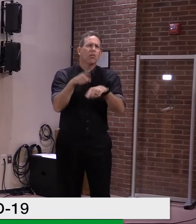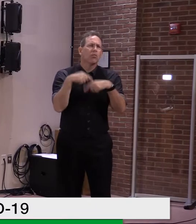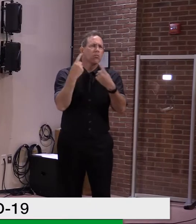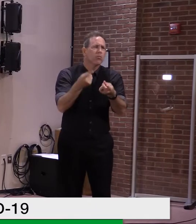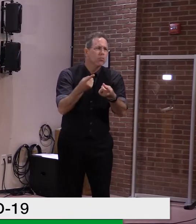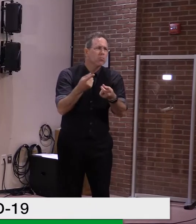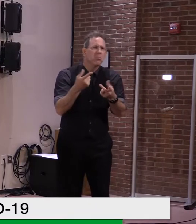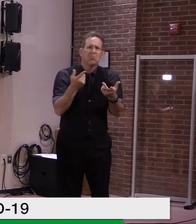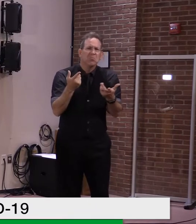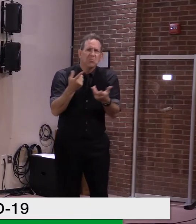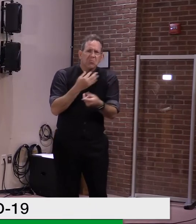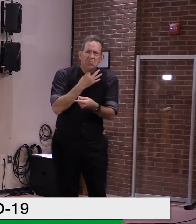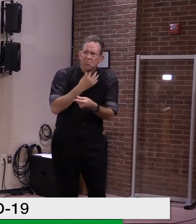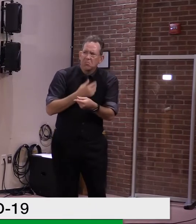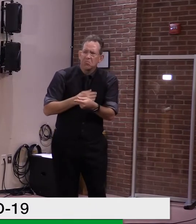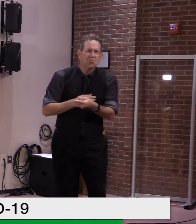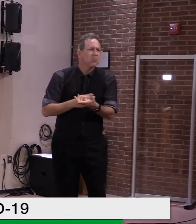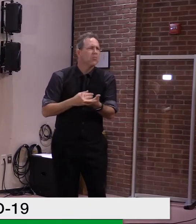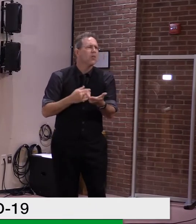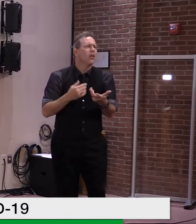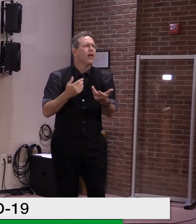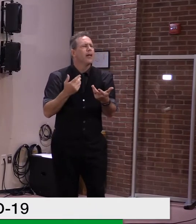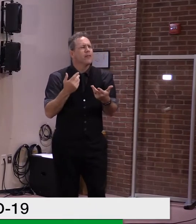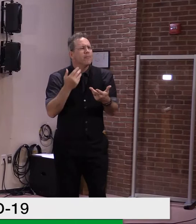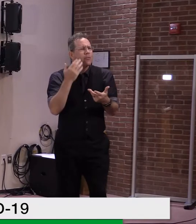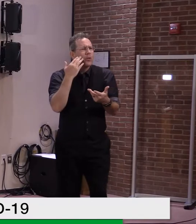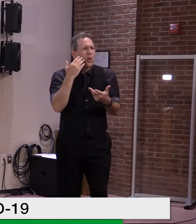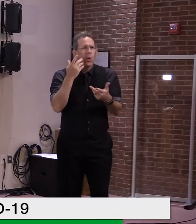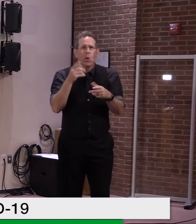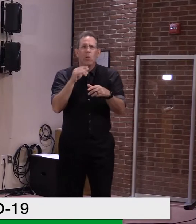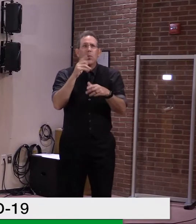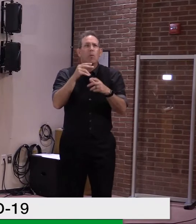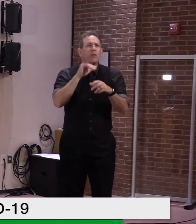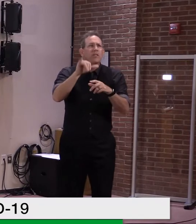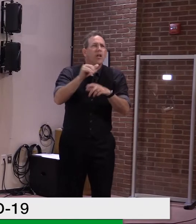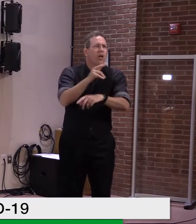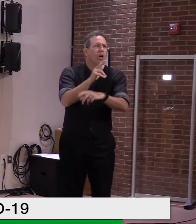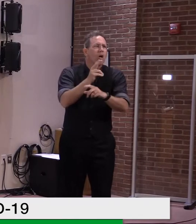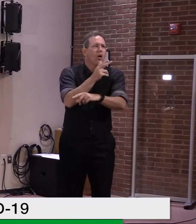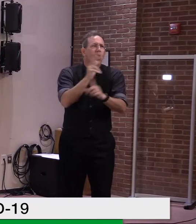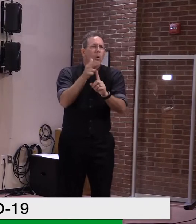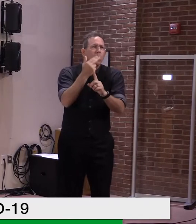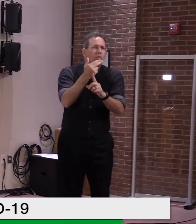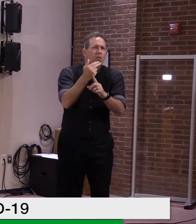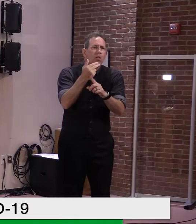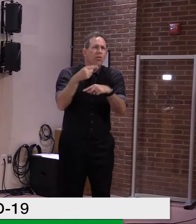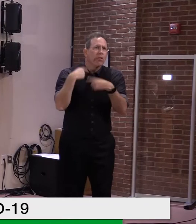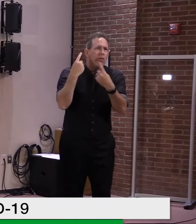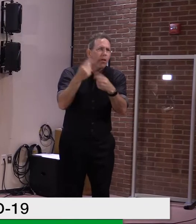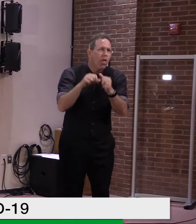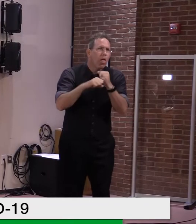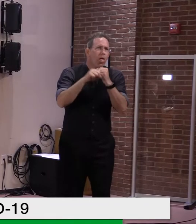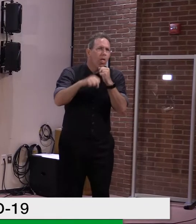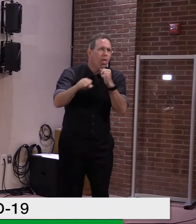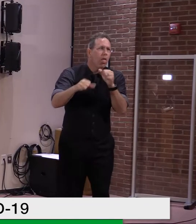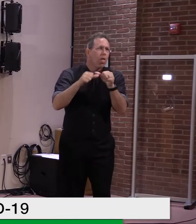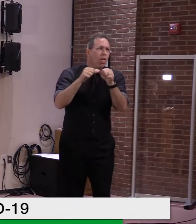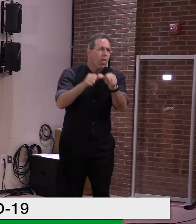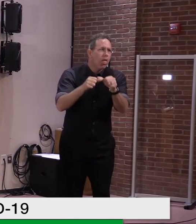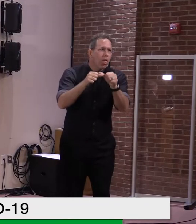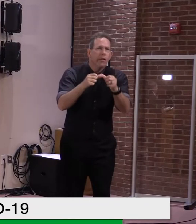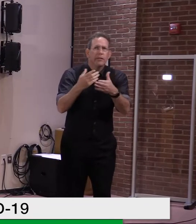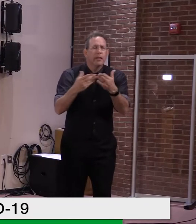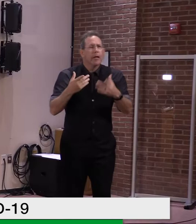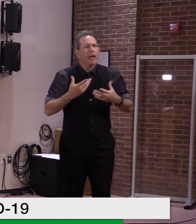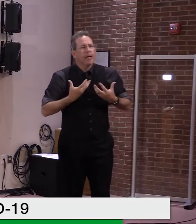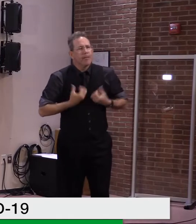extending the deadline and trying to be as compassionate as you can be in the exclusions for people with kids and I